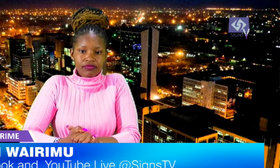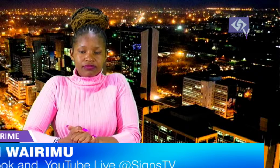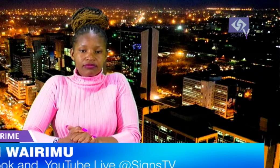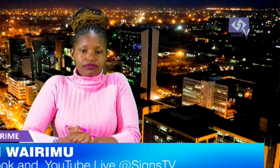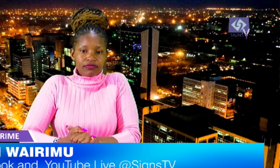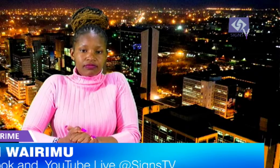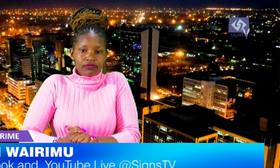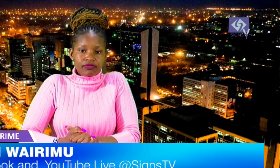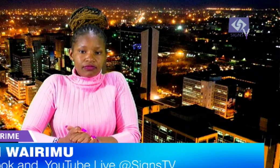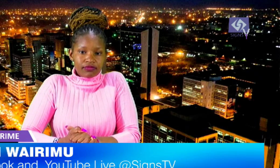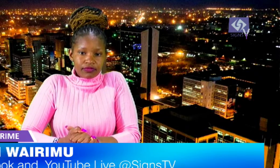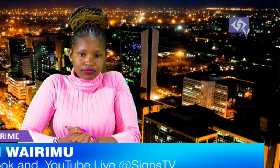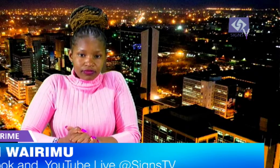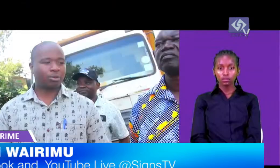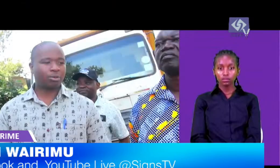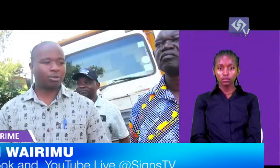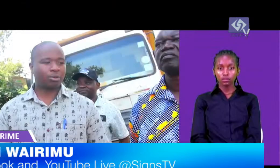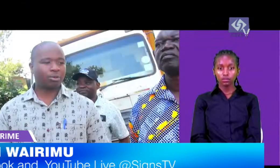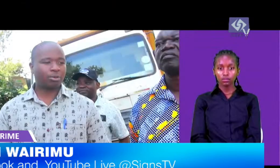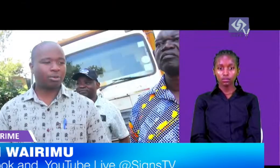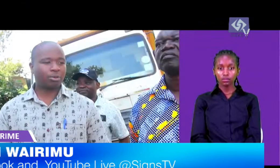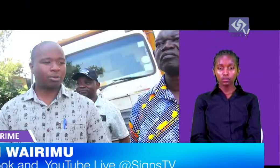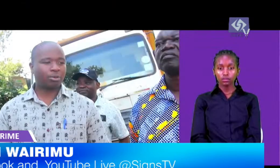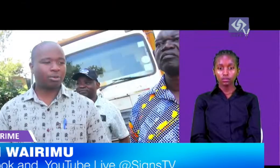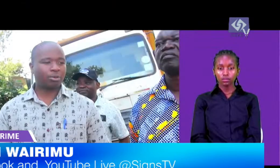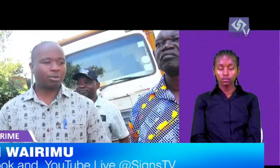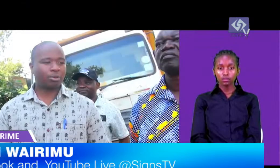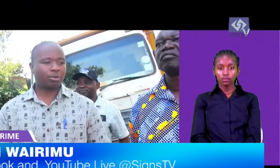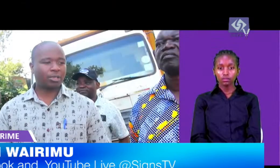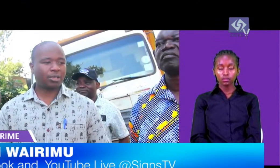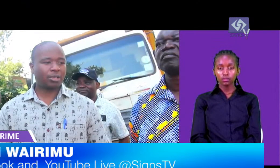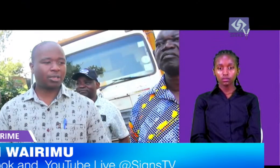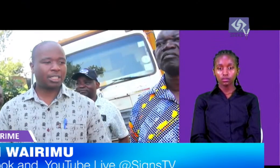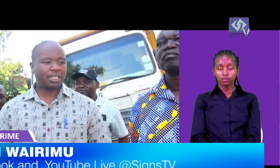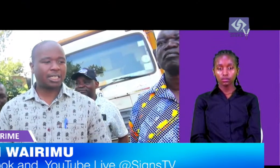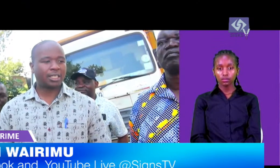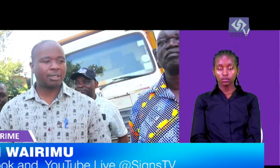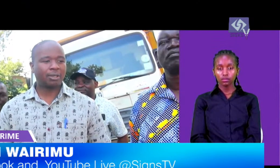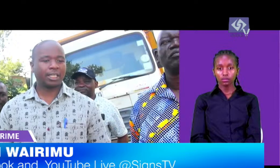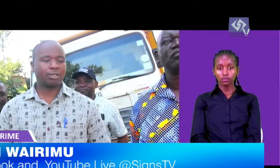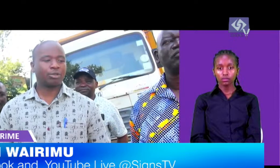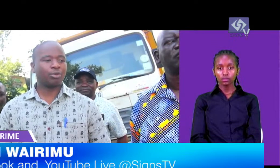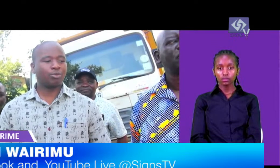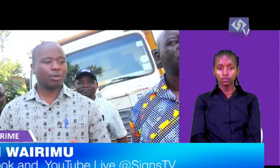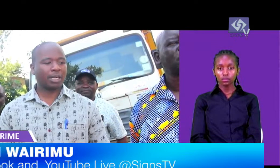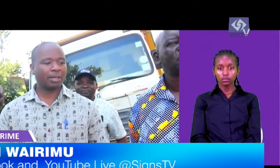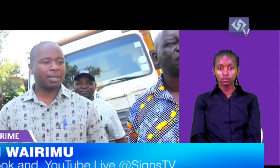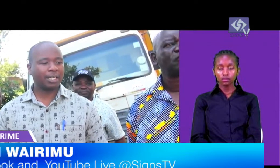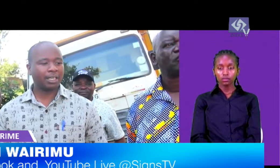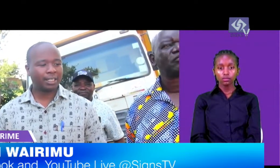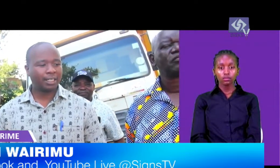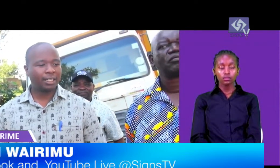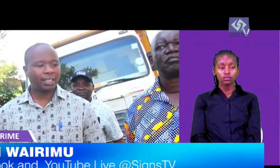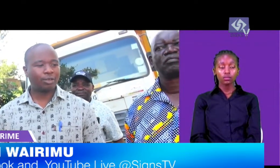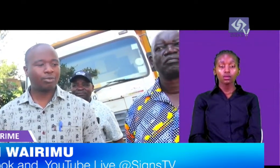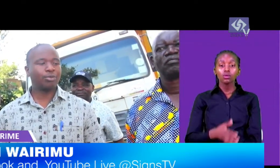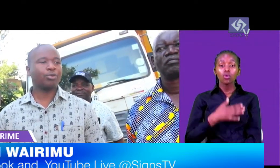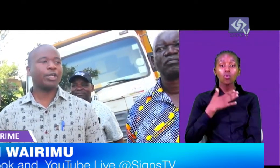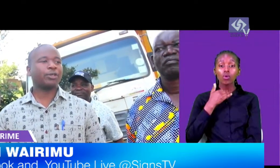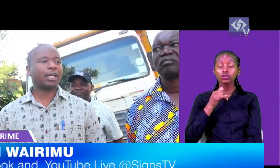Hello. kwanza waeleze umuhimu wa barabara na umuhimu wa hiyo